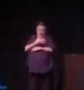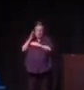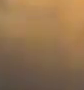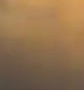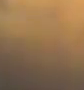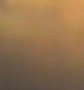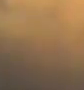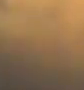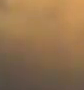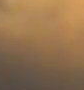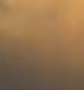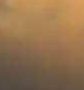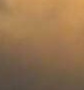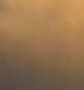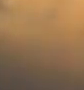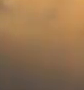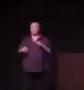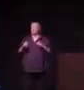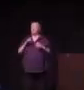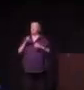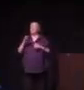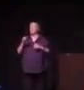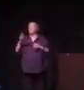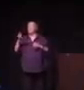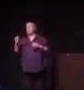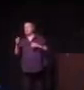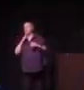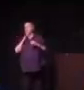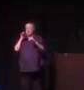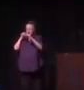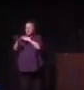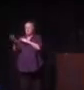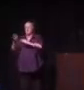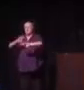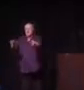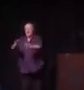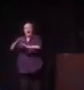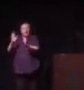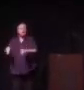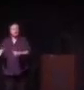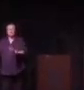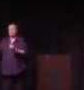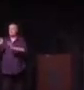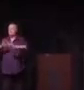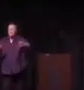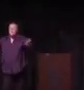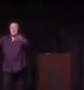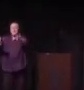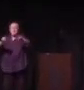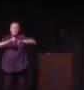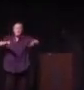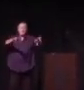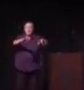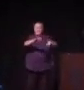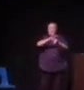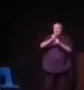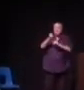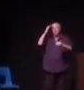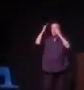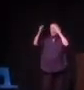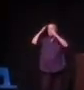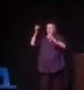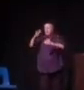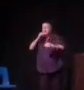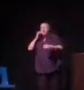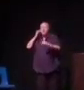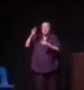and flaring up, that they were really going to push people to be prepared to leave in a moment's notice. Like right